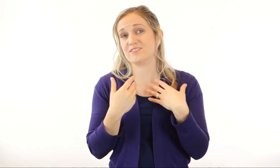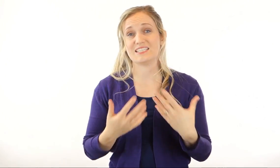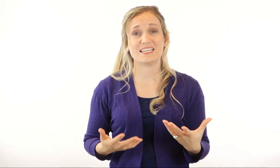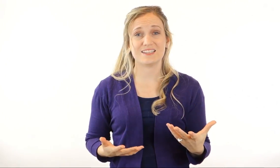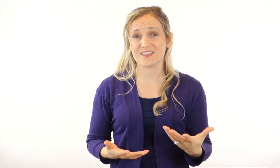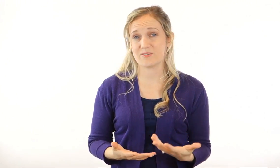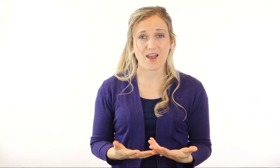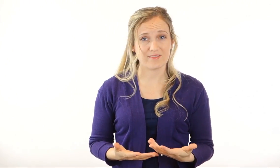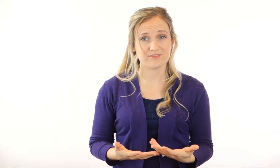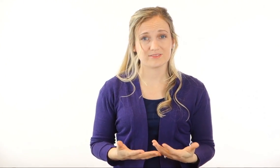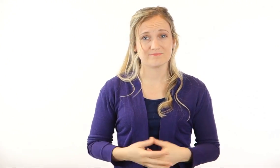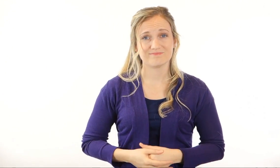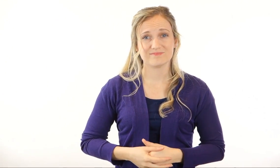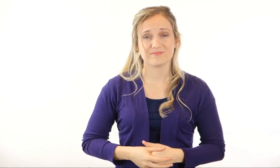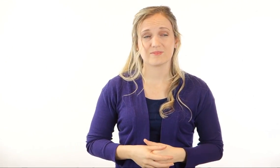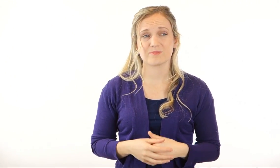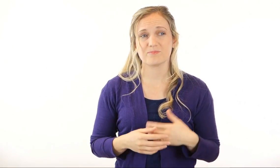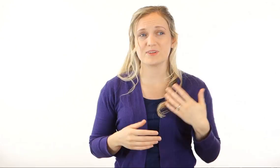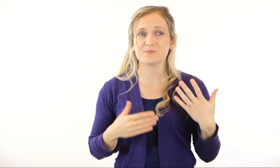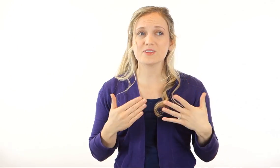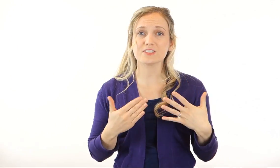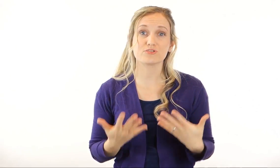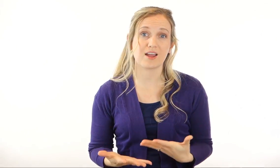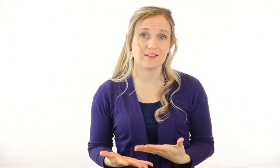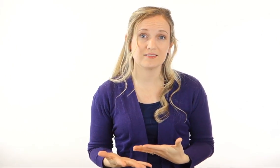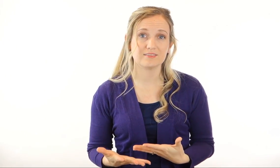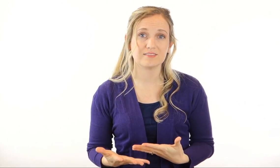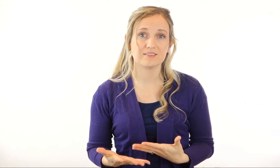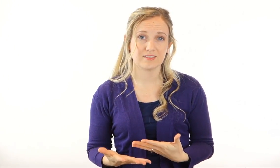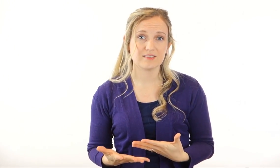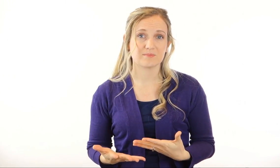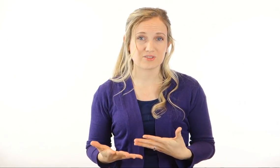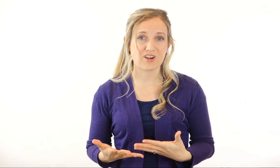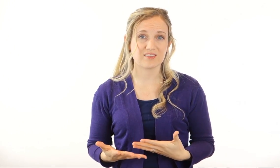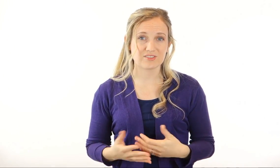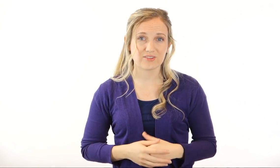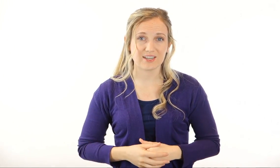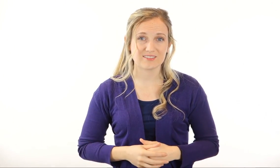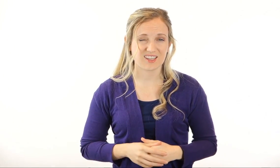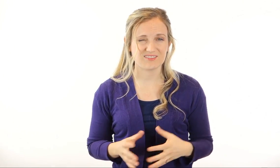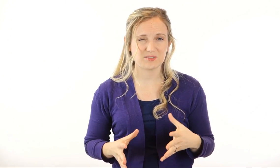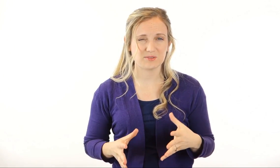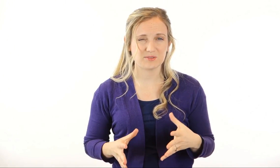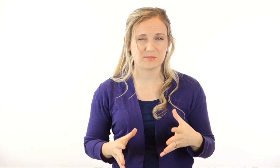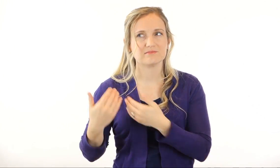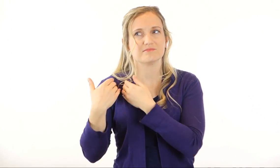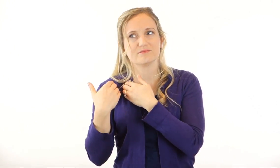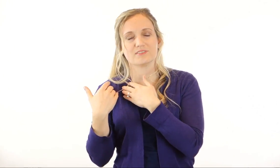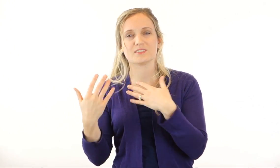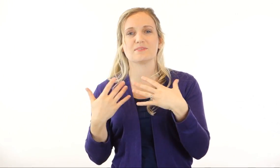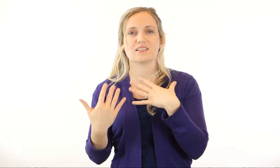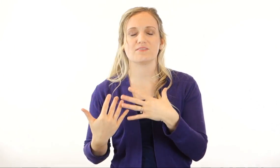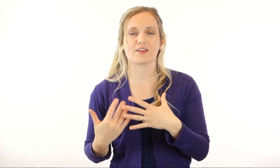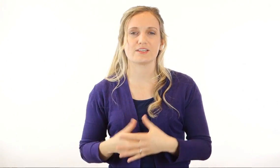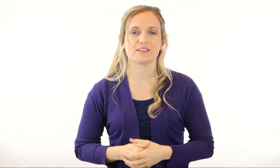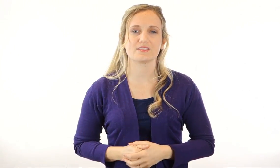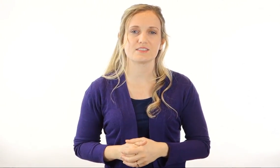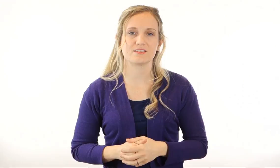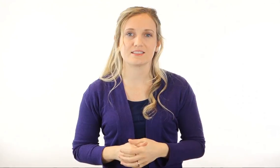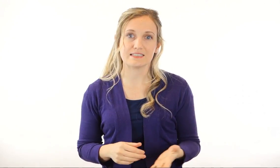the need that you have. It's more like trial. My trials are great, kind of a little bit. Something that you carry that's a